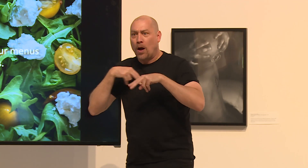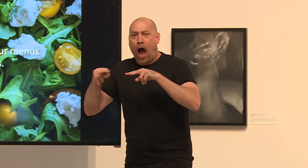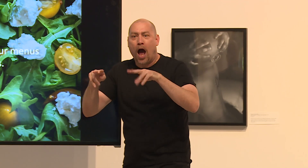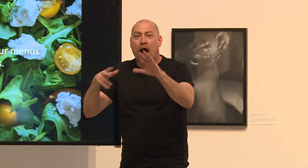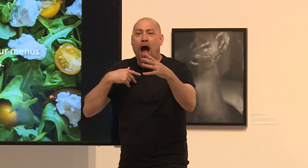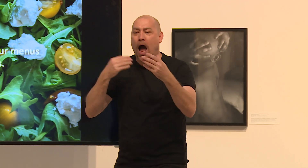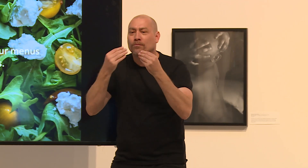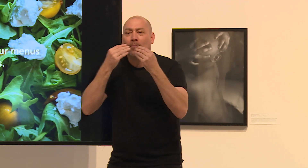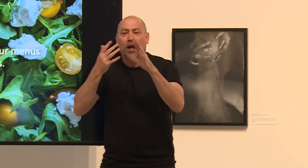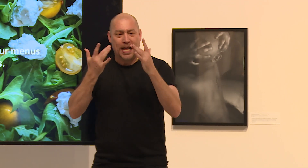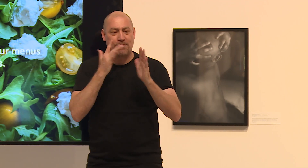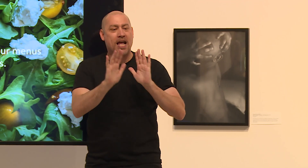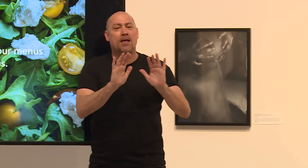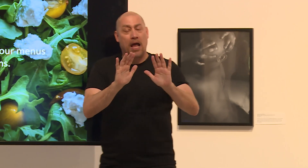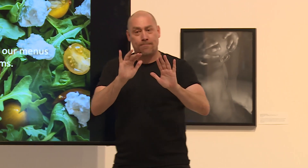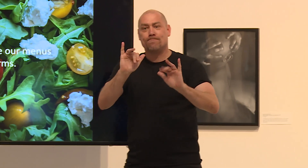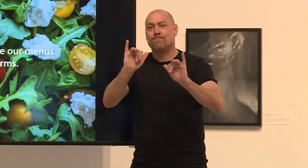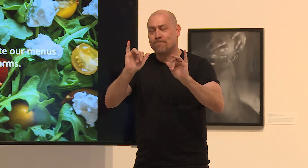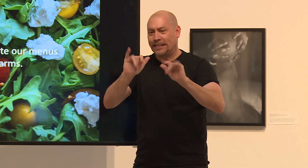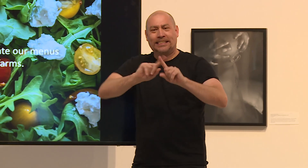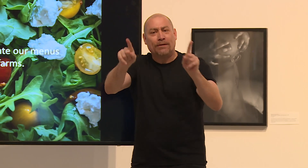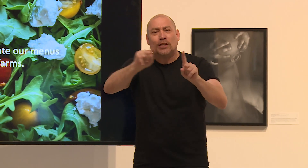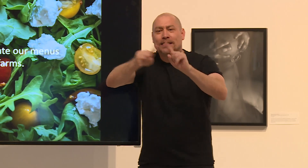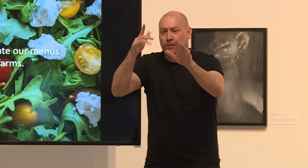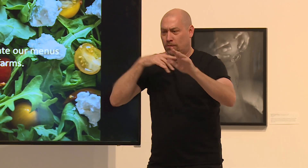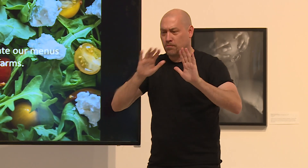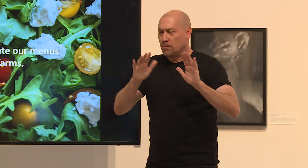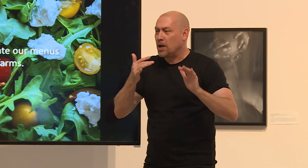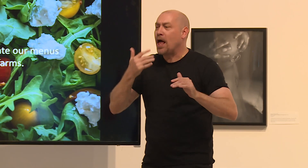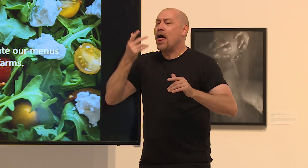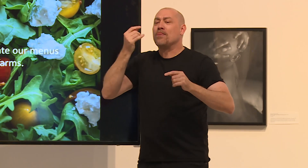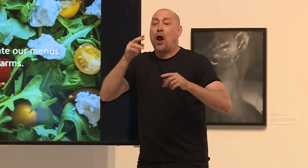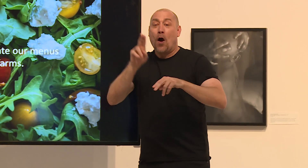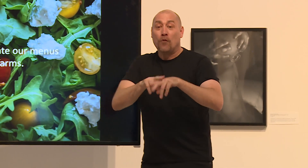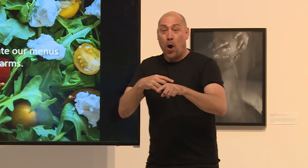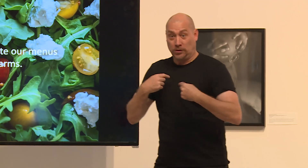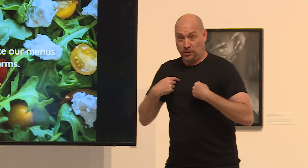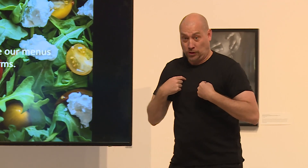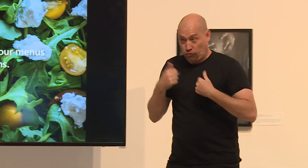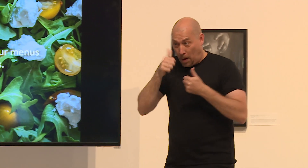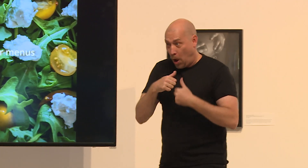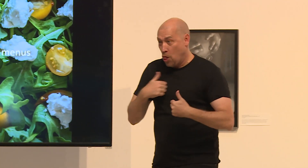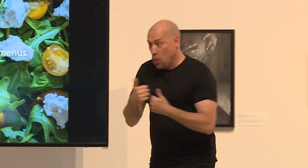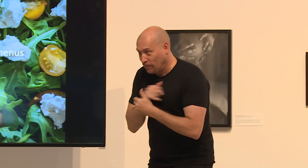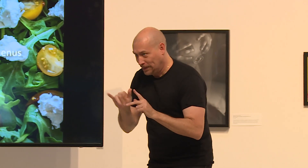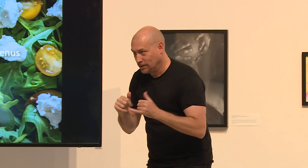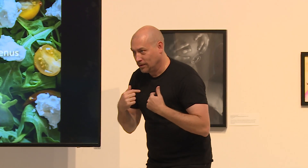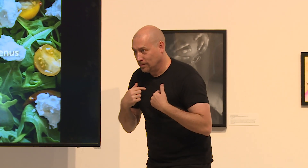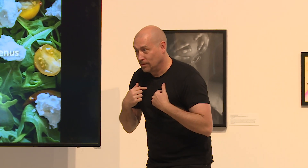I was even born. I mean, but they have all these different options. So I just remember when I went in,